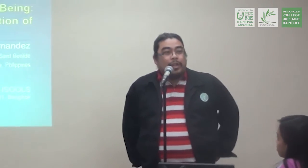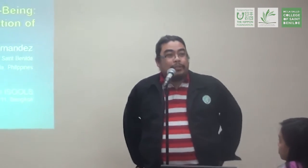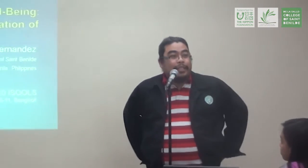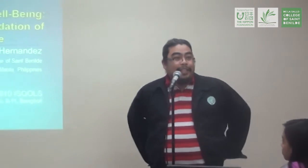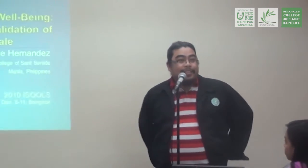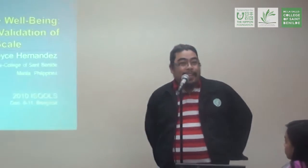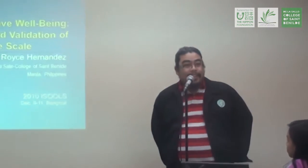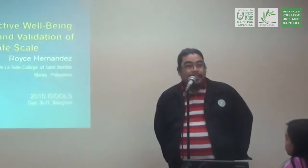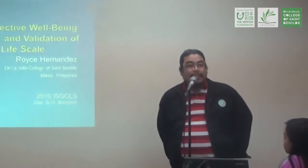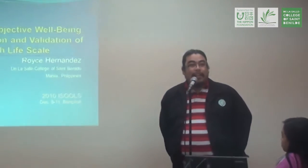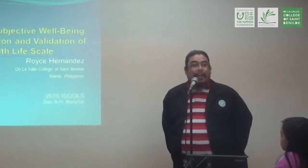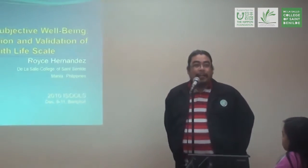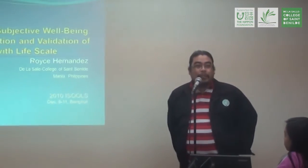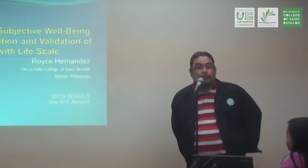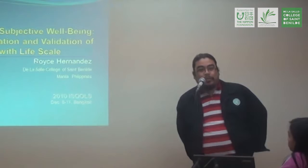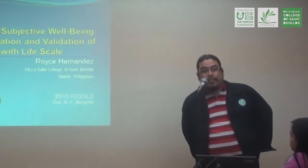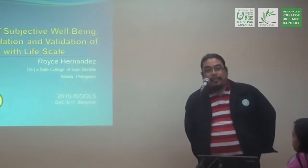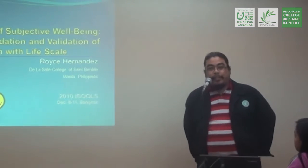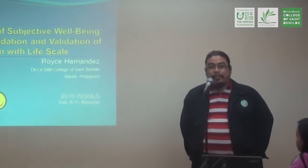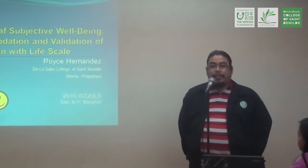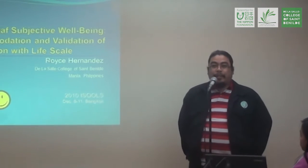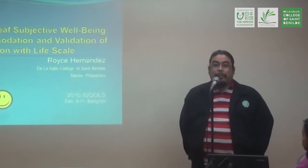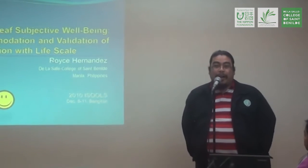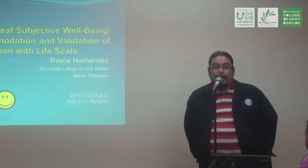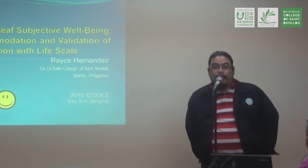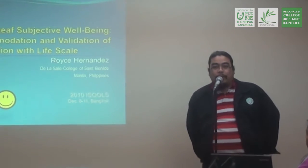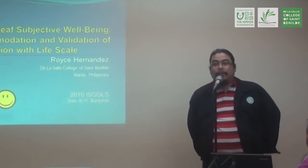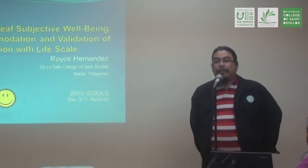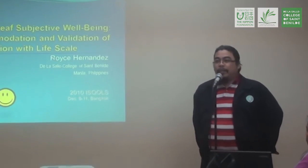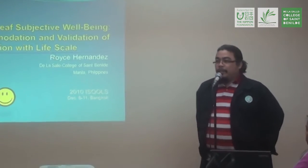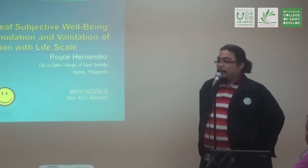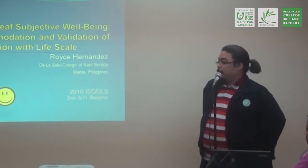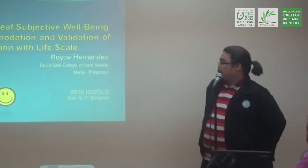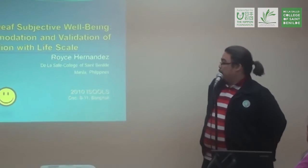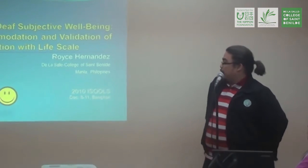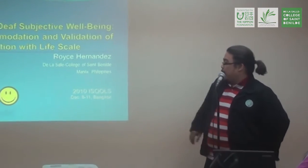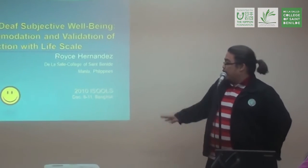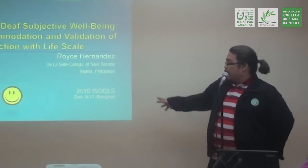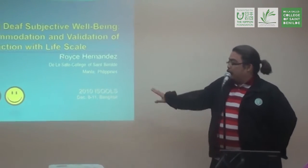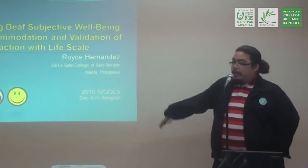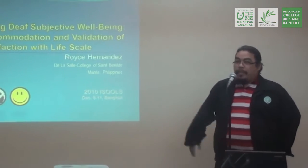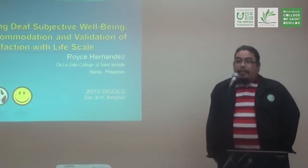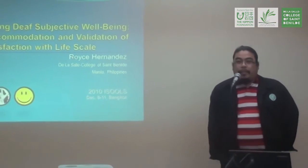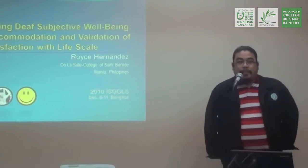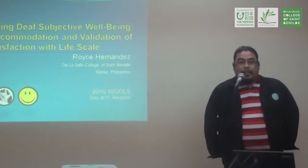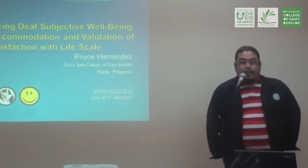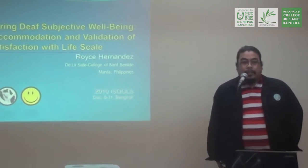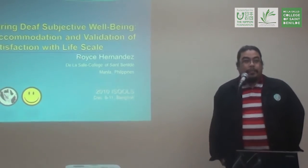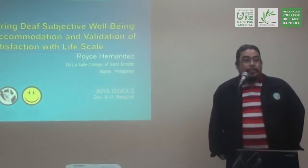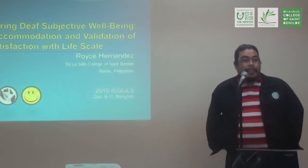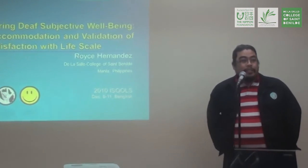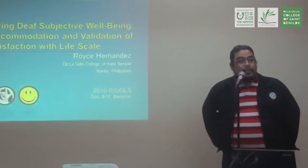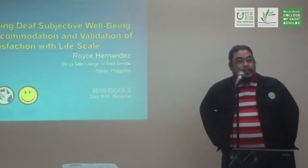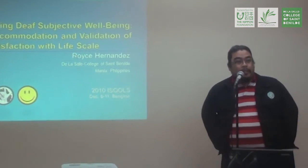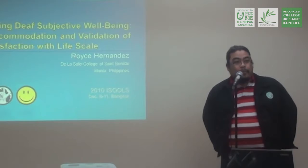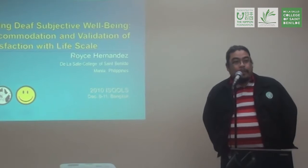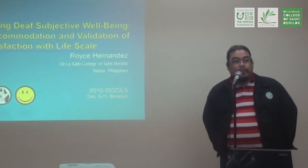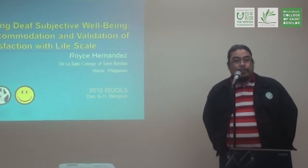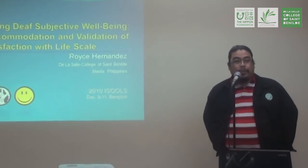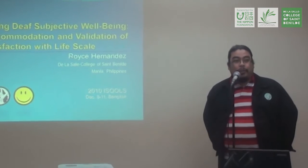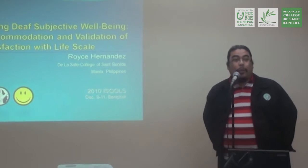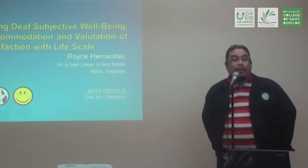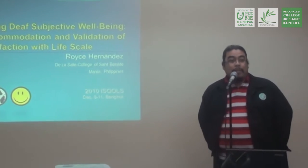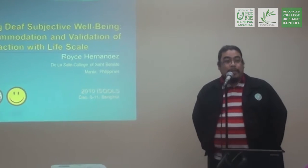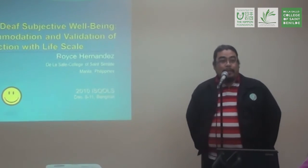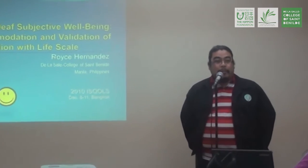in 2010. I actually presented this in Bangkok. So in an international